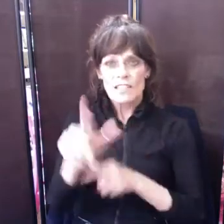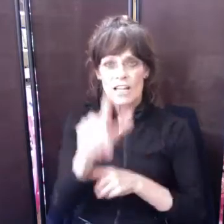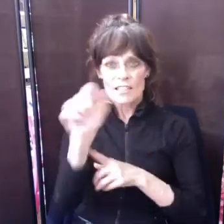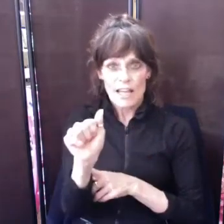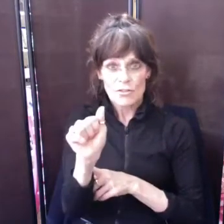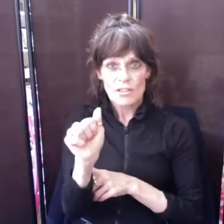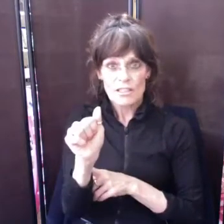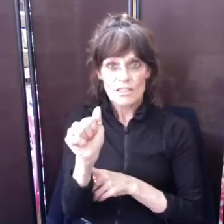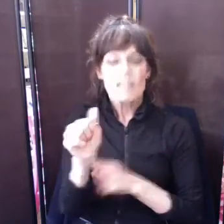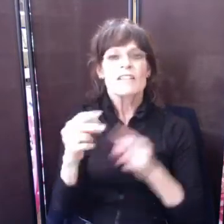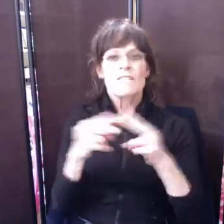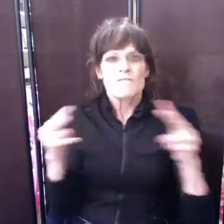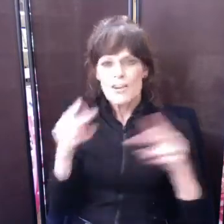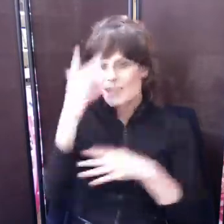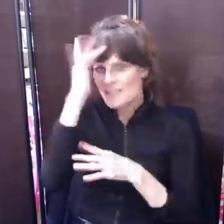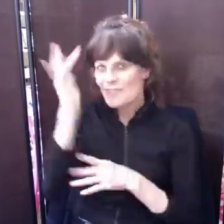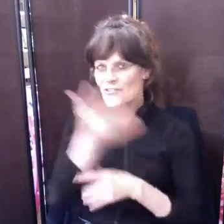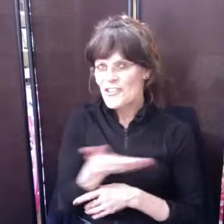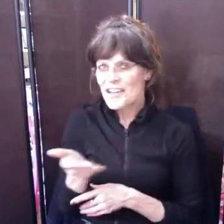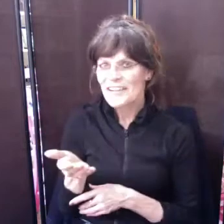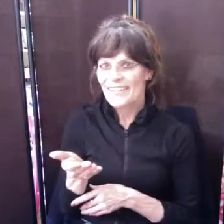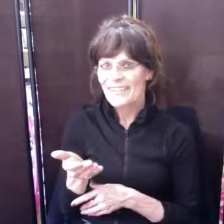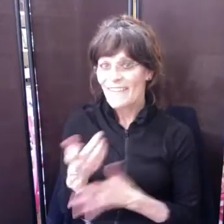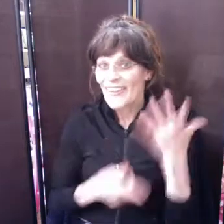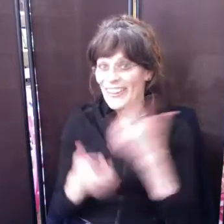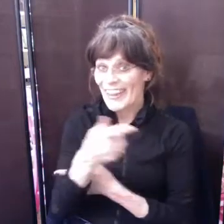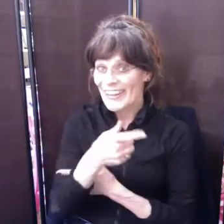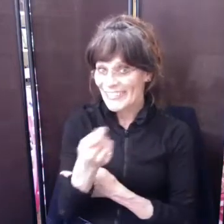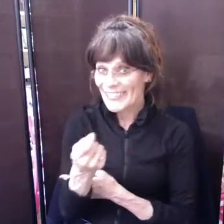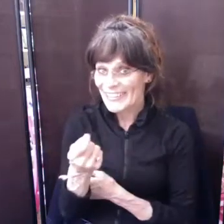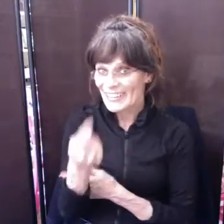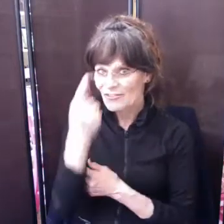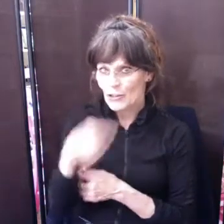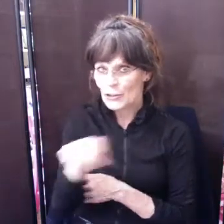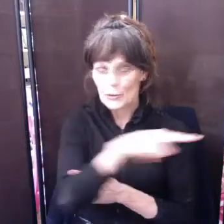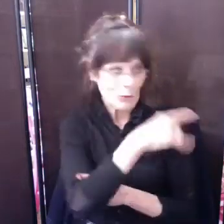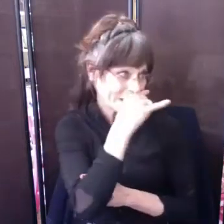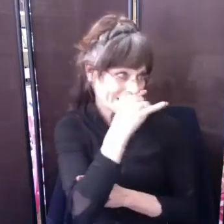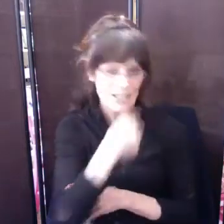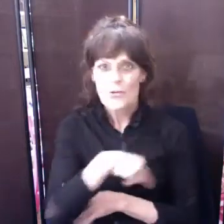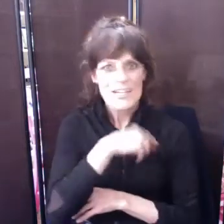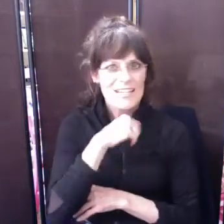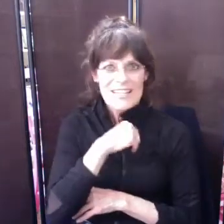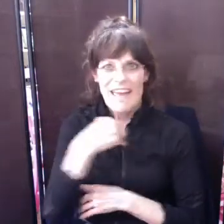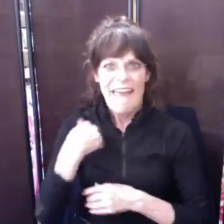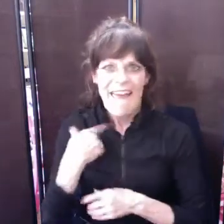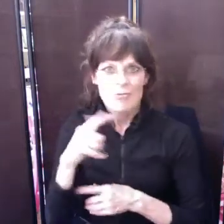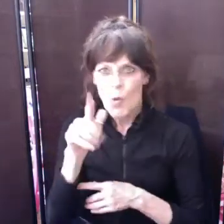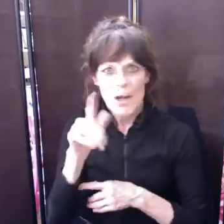very, very clever thing. And what they would do, for you kids, we didn't used to have 24-hour television, if you